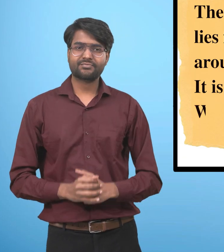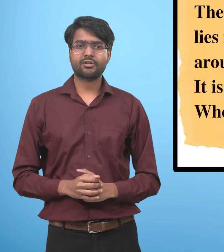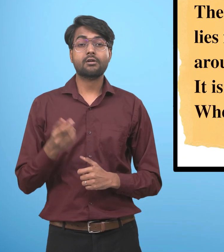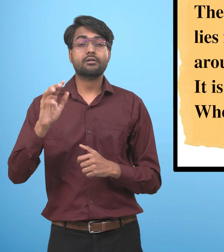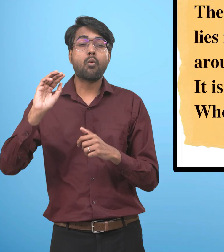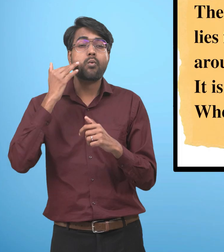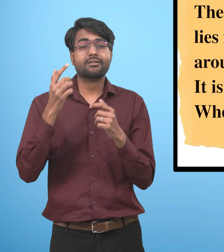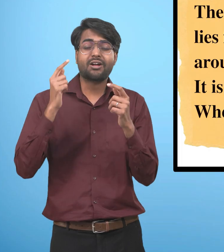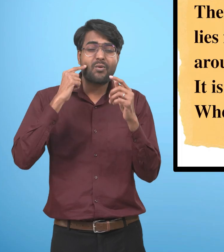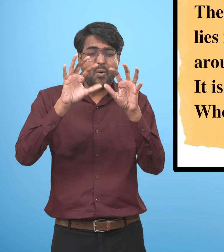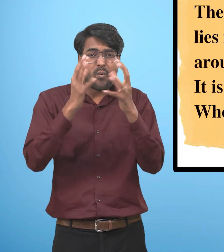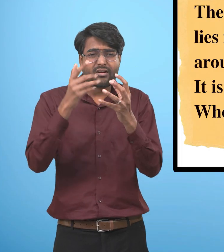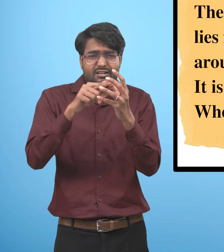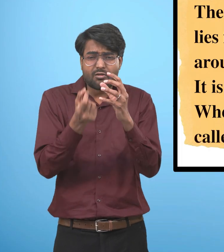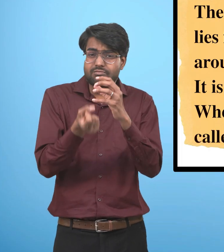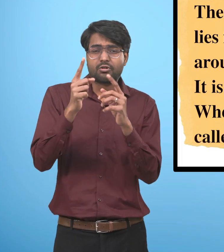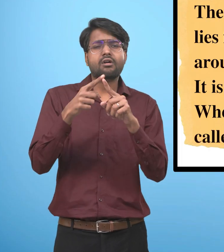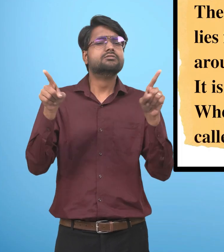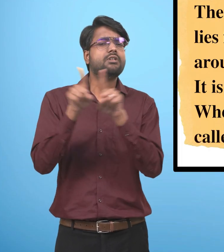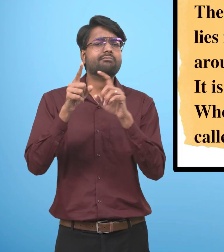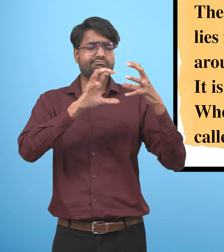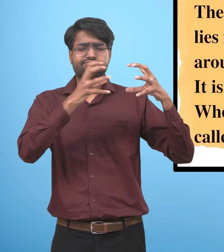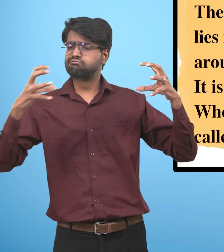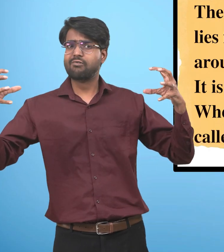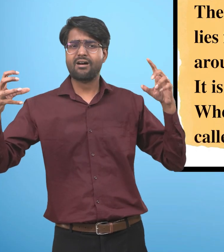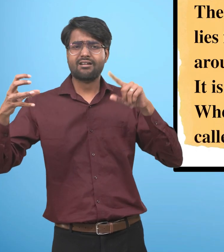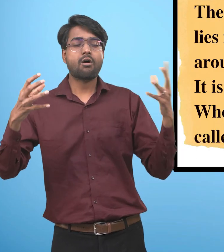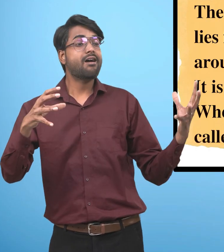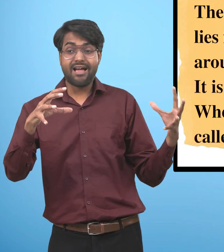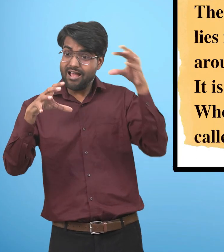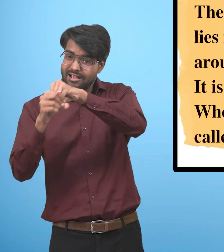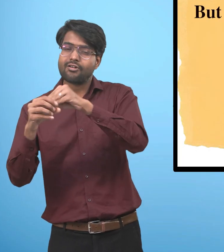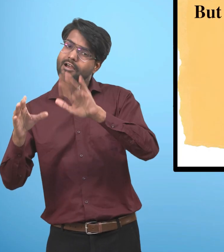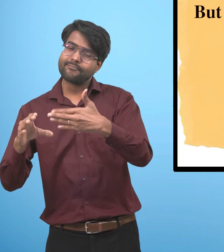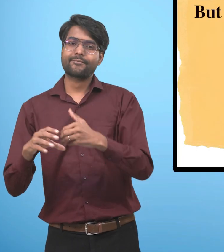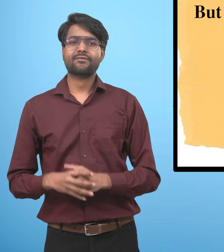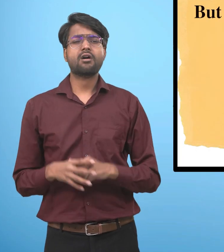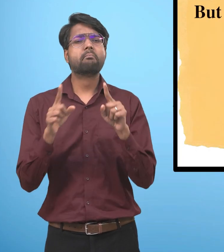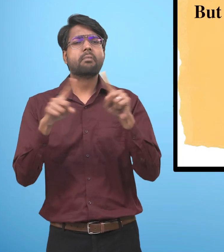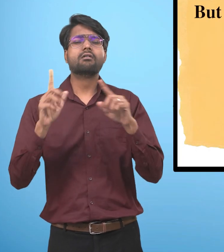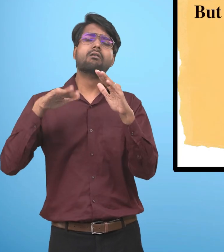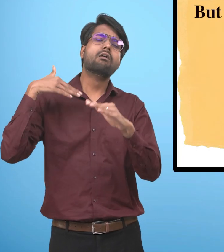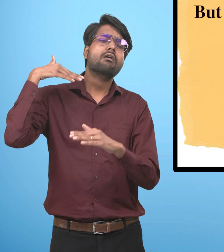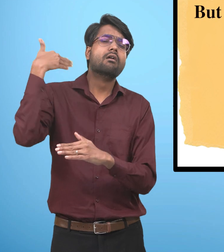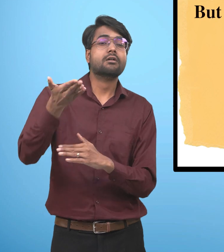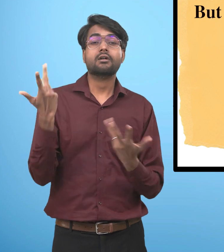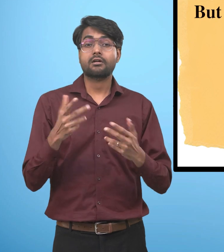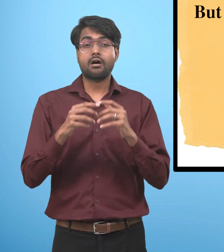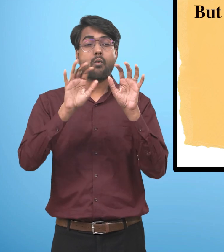When it was discovered, it was called a planet of the solar system. But later, when similar,